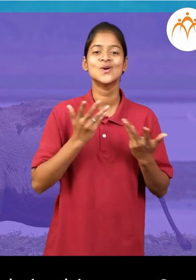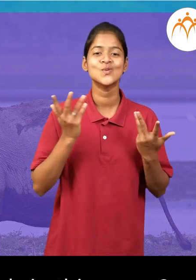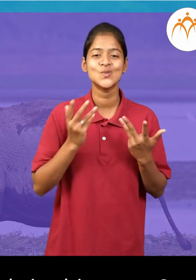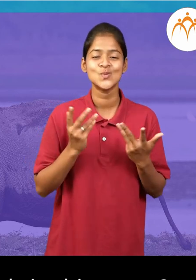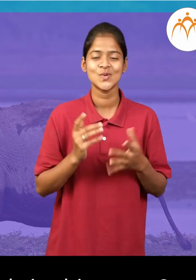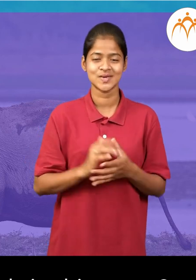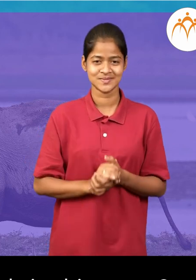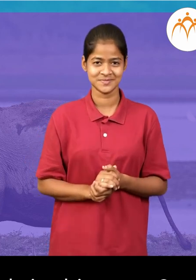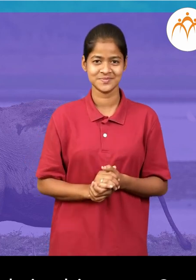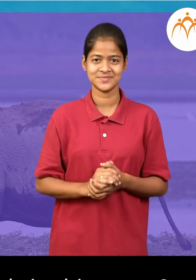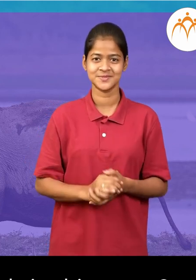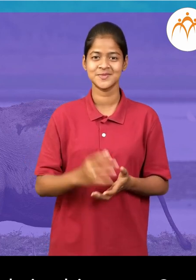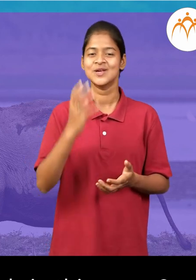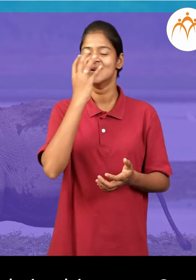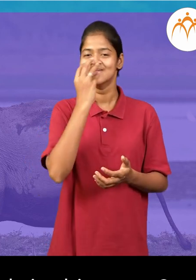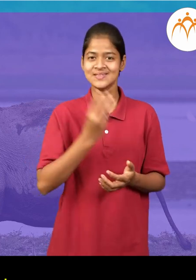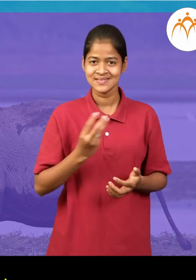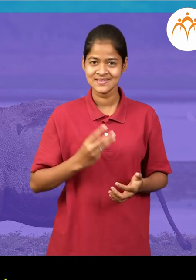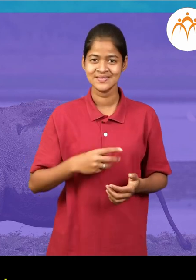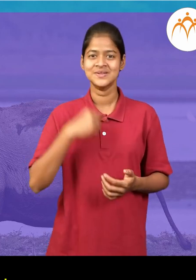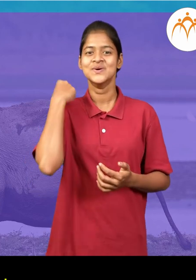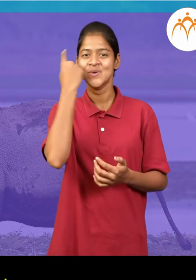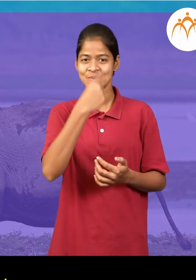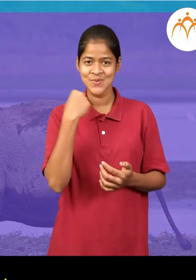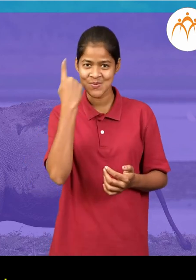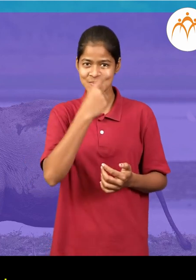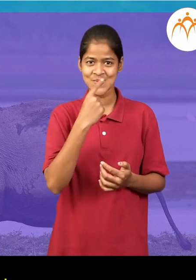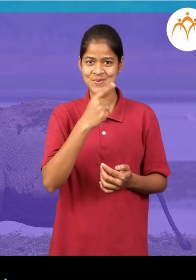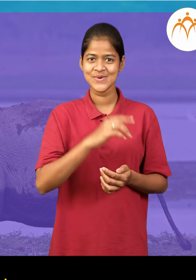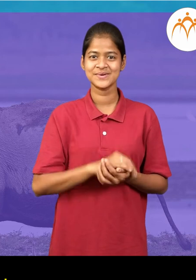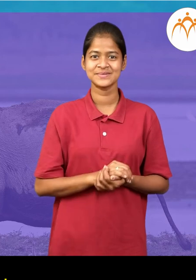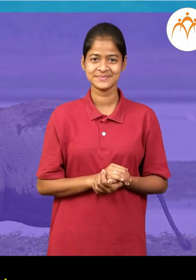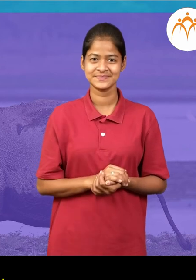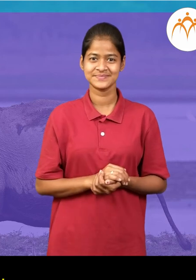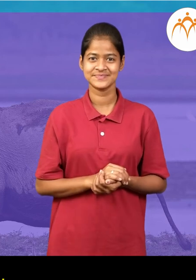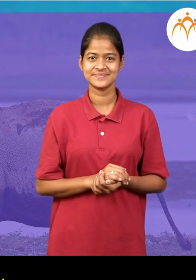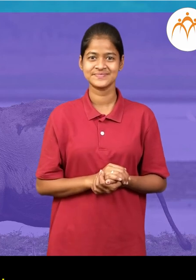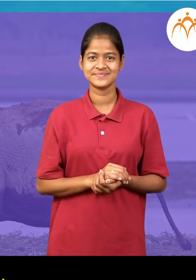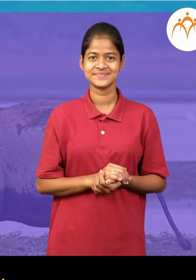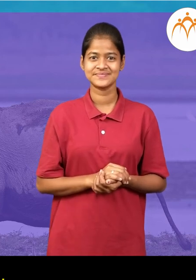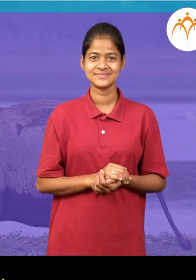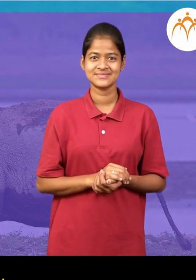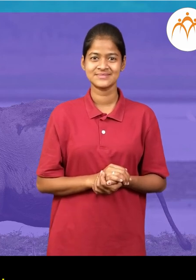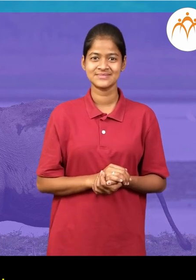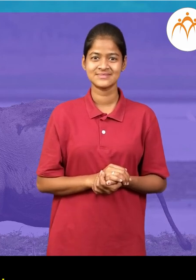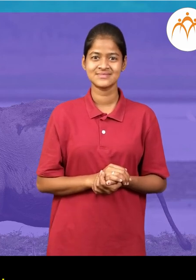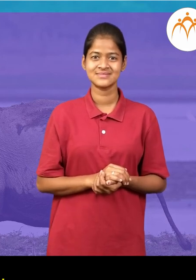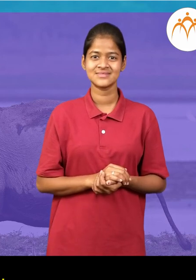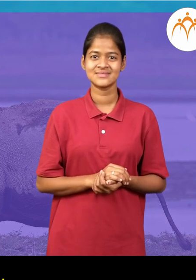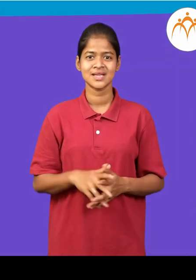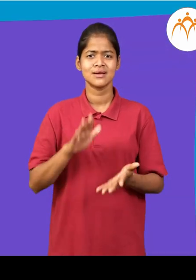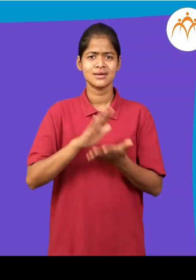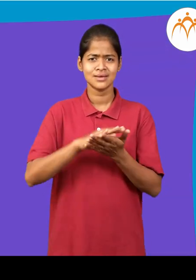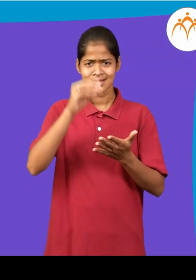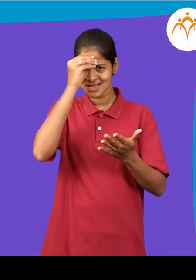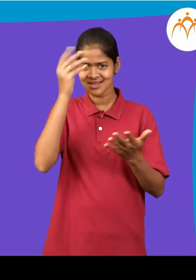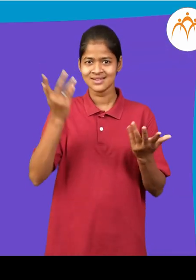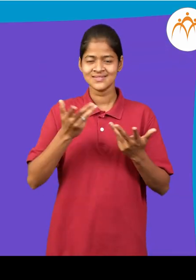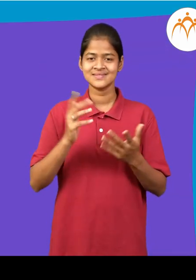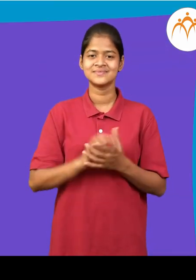this poem? Trunk, drunk. Donkey, monkey. What did we